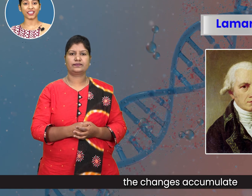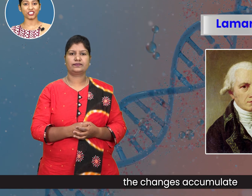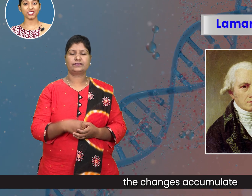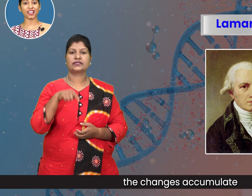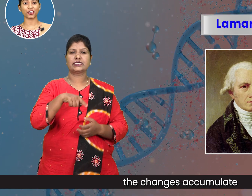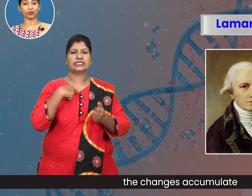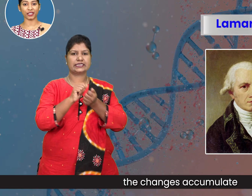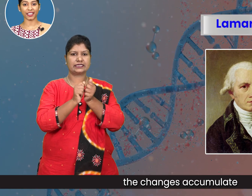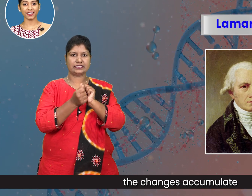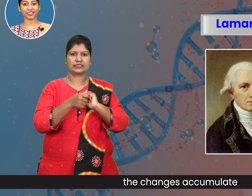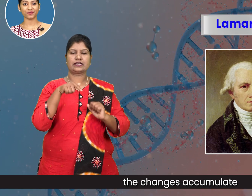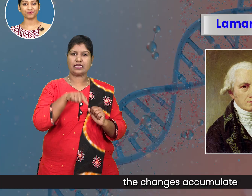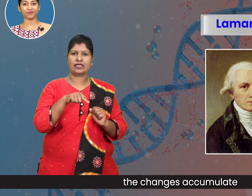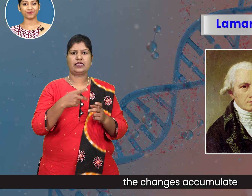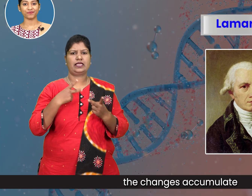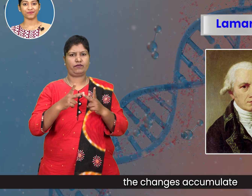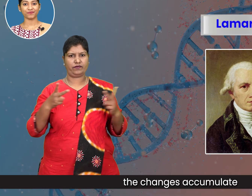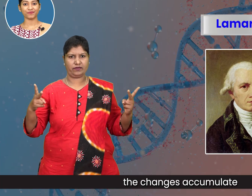the changes accumulate